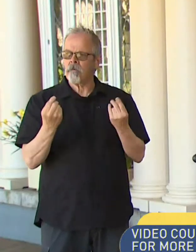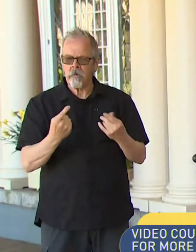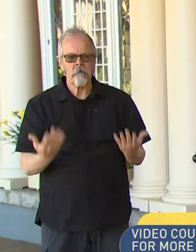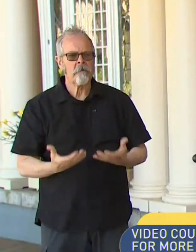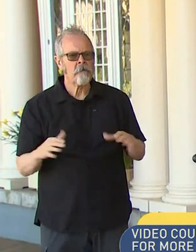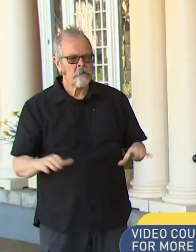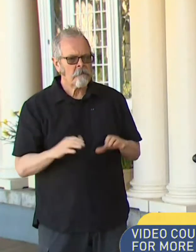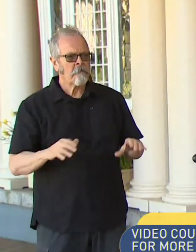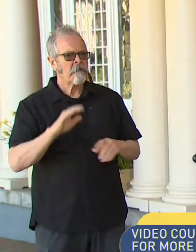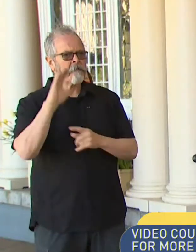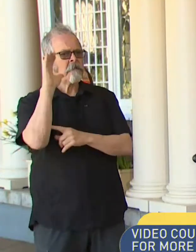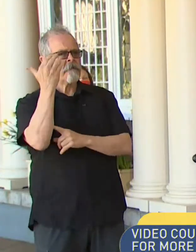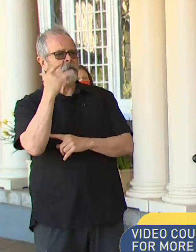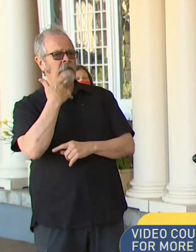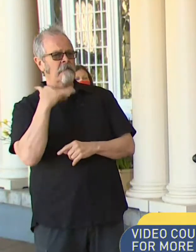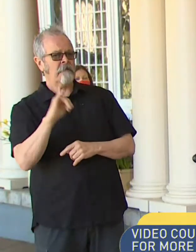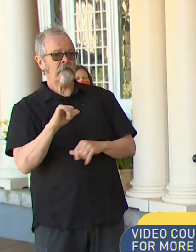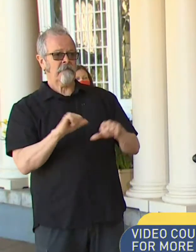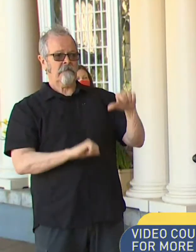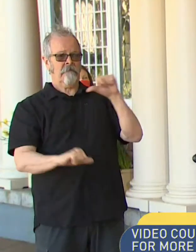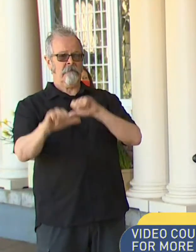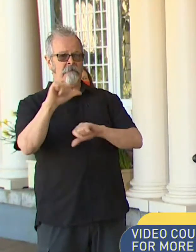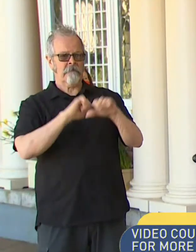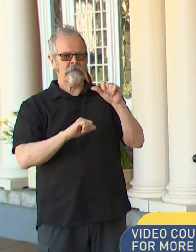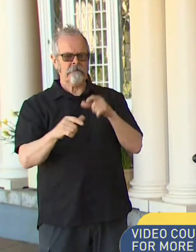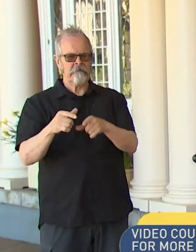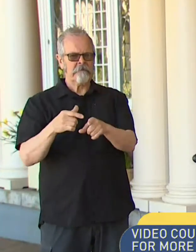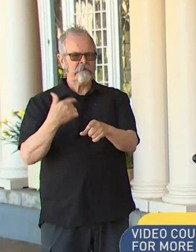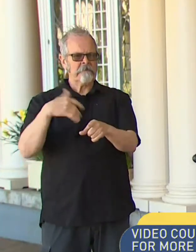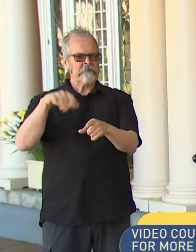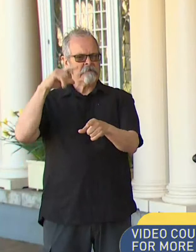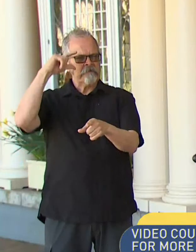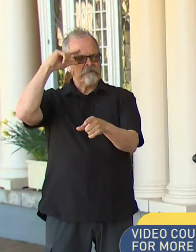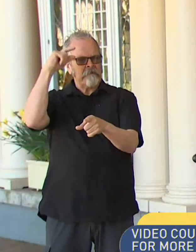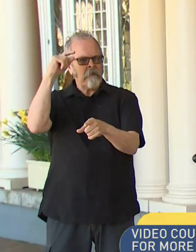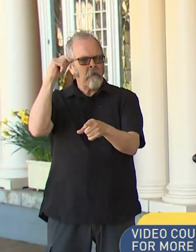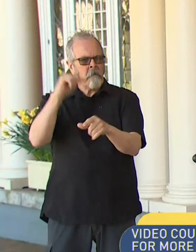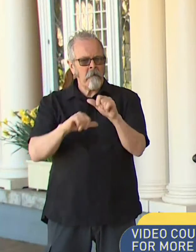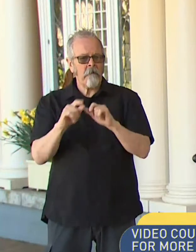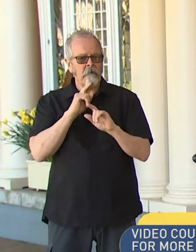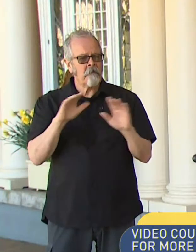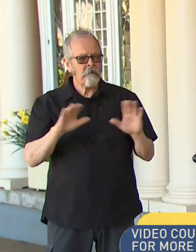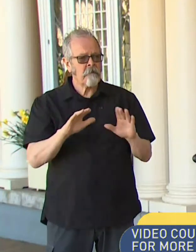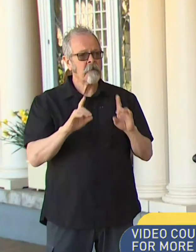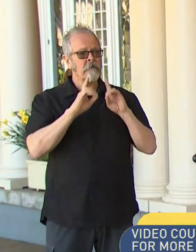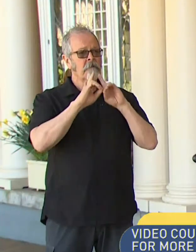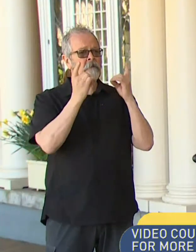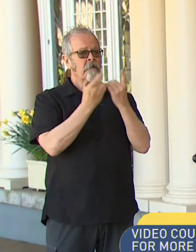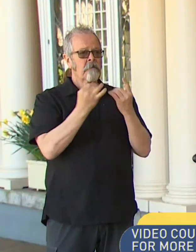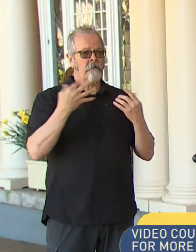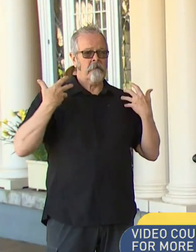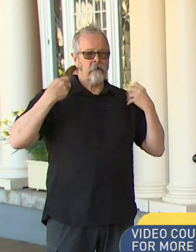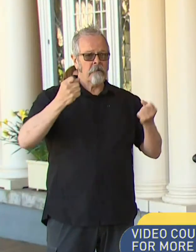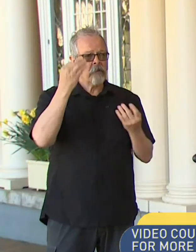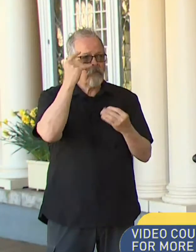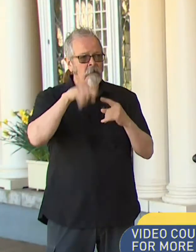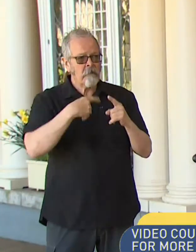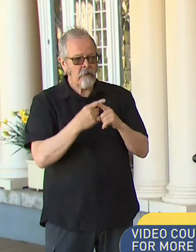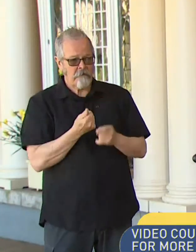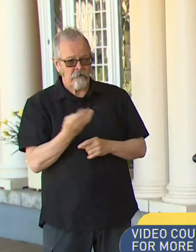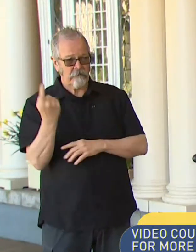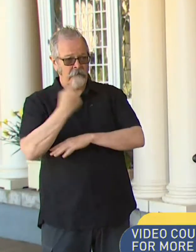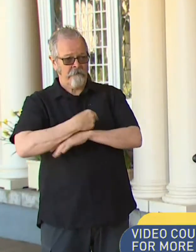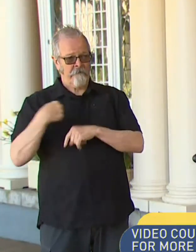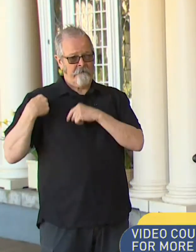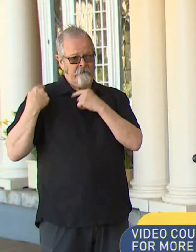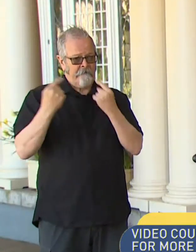seem like rocket science, but it's frankly one of the things our Department of Health has thought about in the last few days. We've said, what can